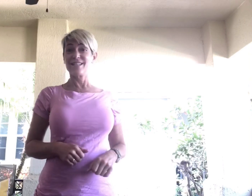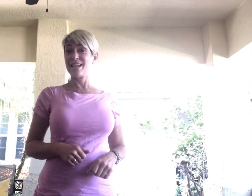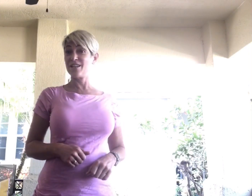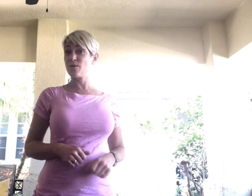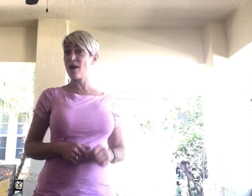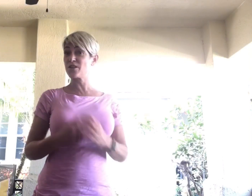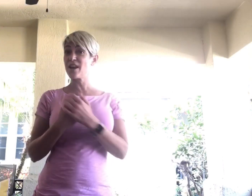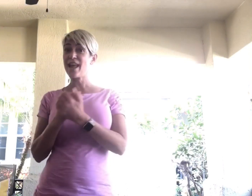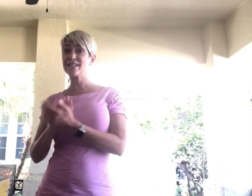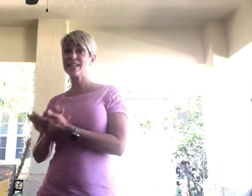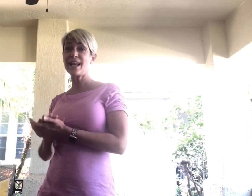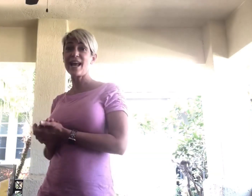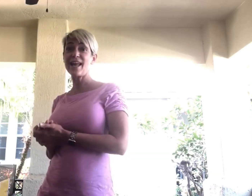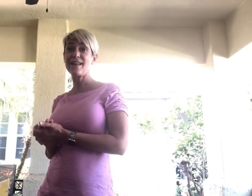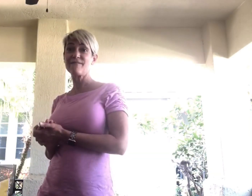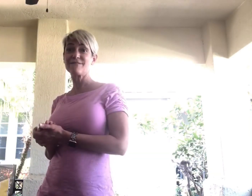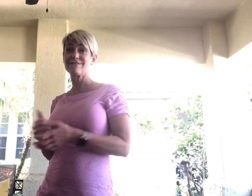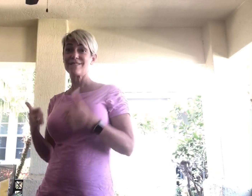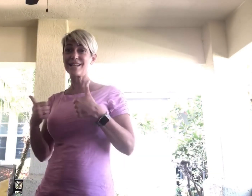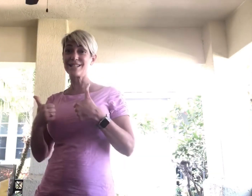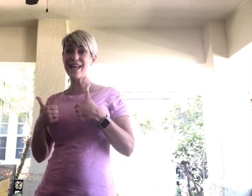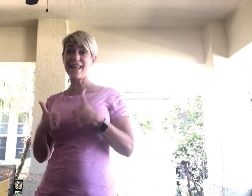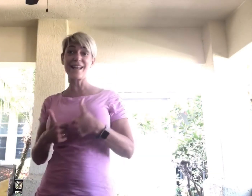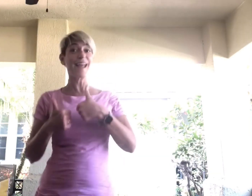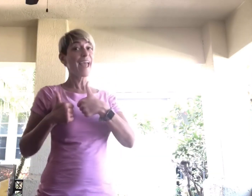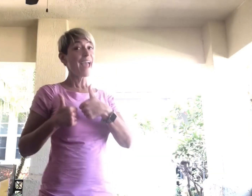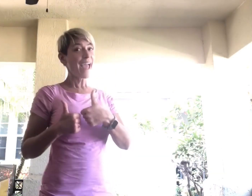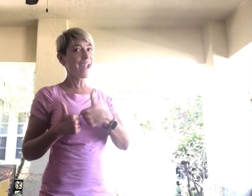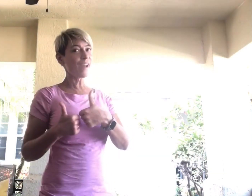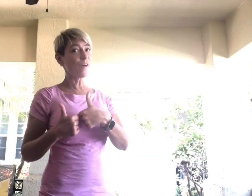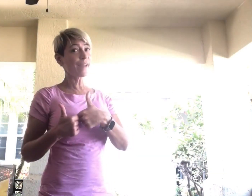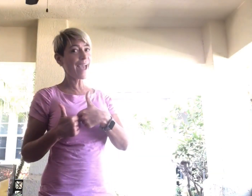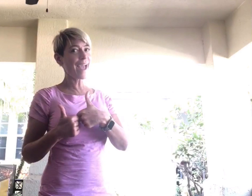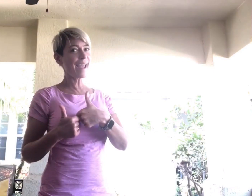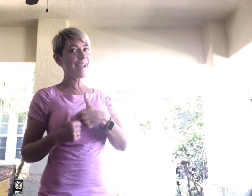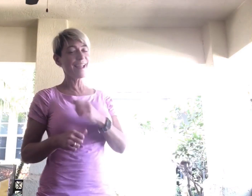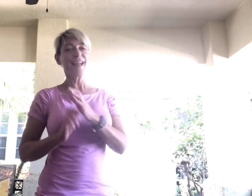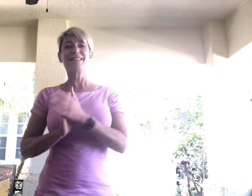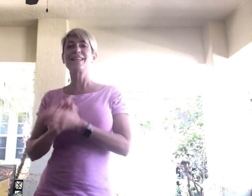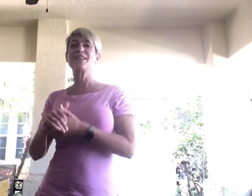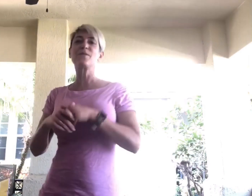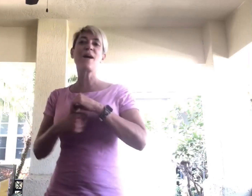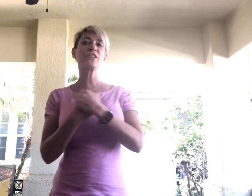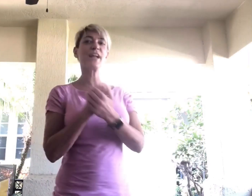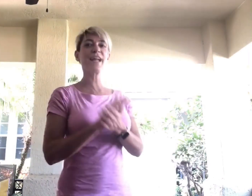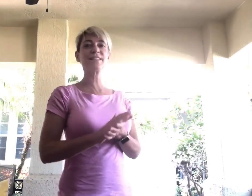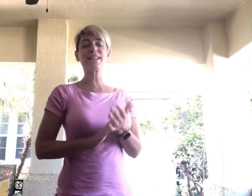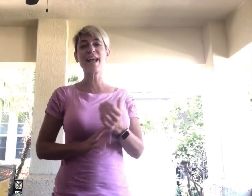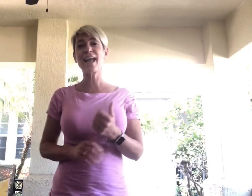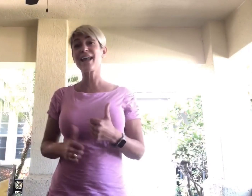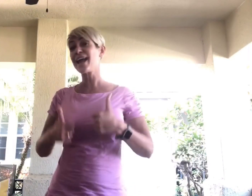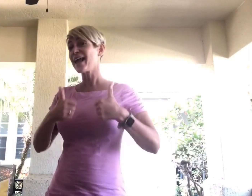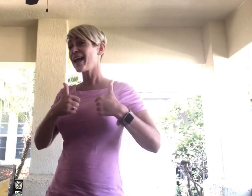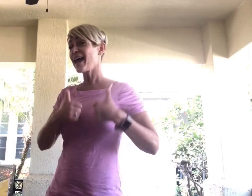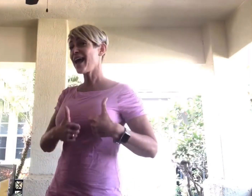Did you wash your hands today? Say it. A-OK. Did you wash your hands today?